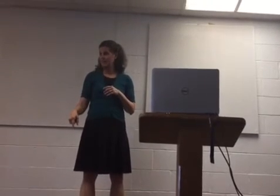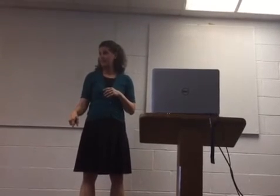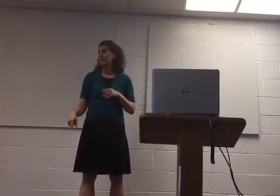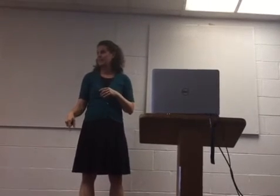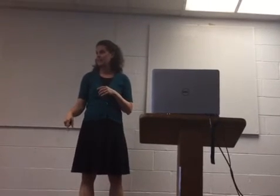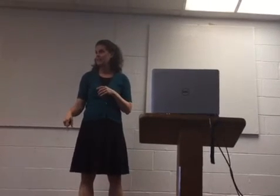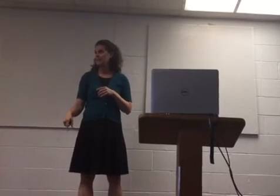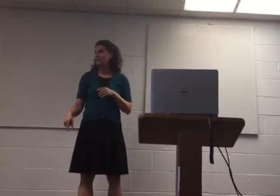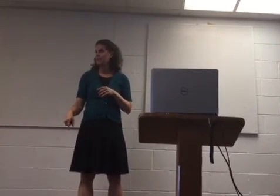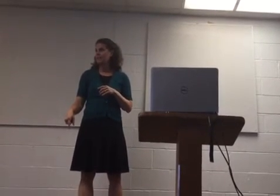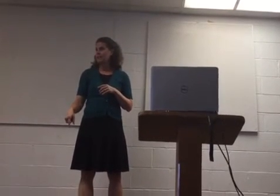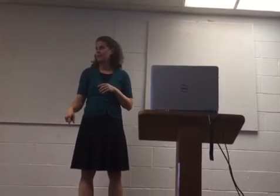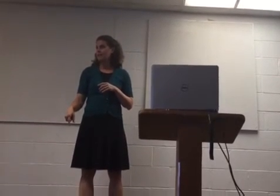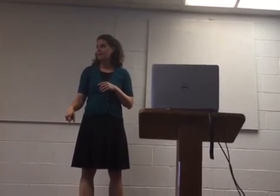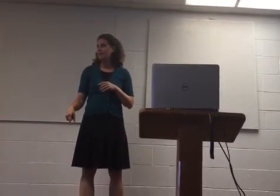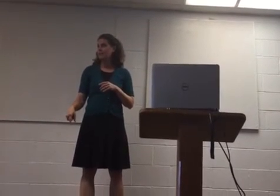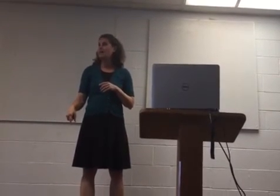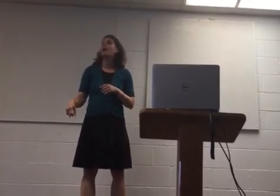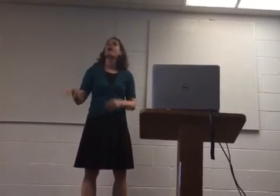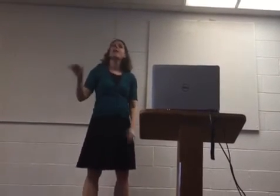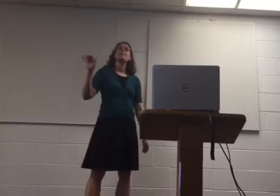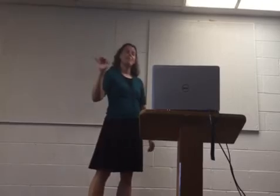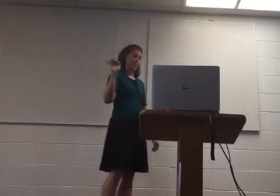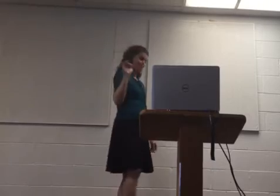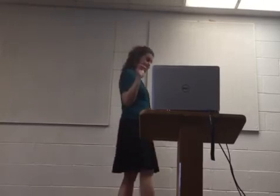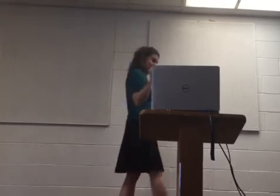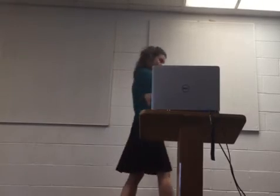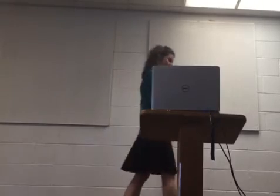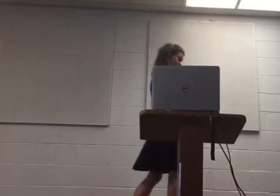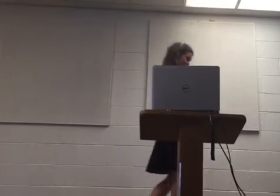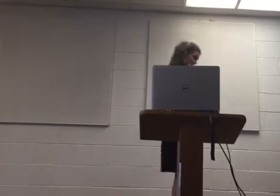complicated words, or even Romanian words are very long and complicated